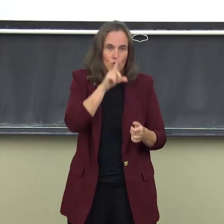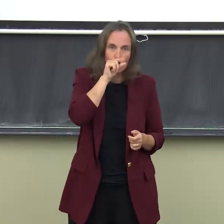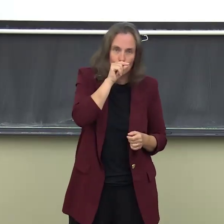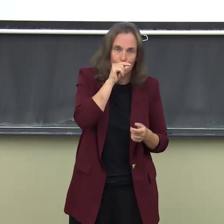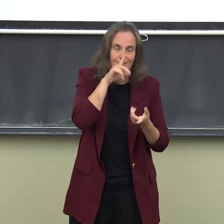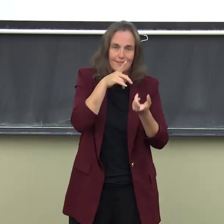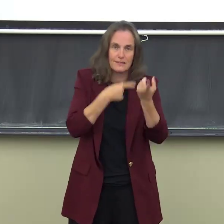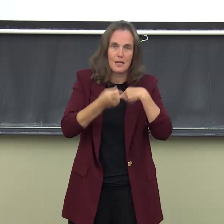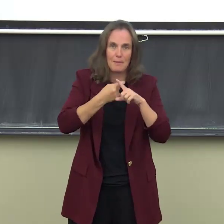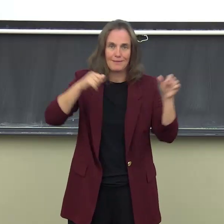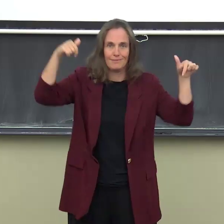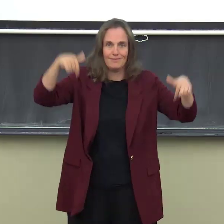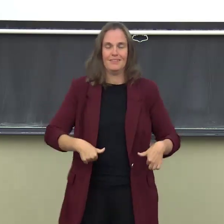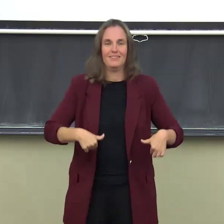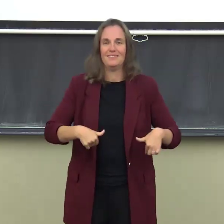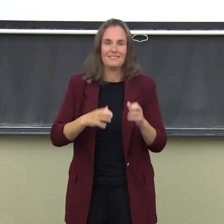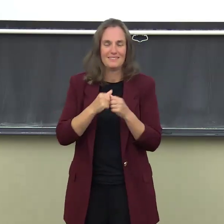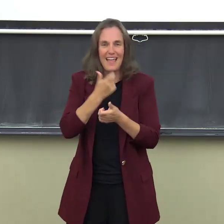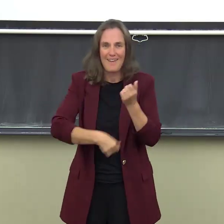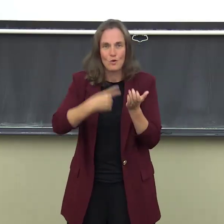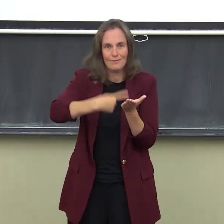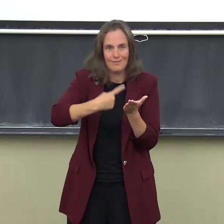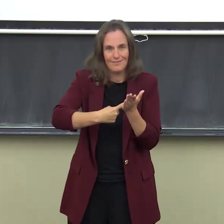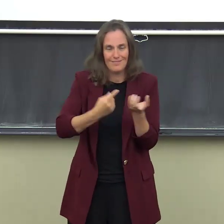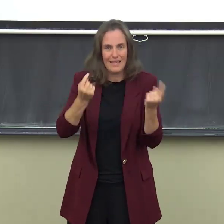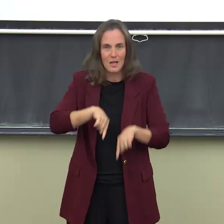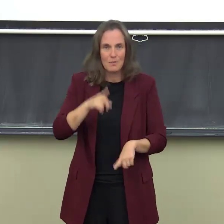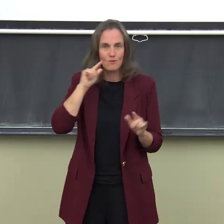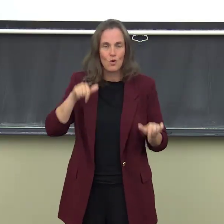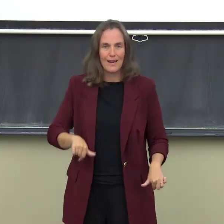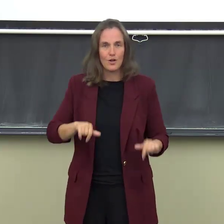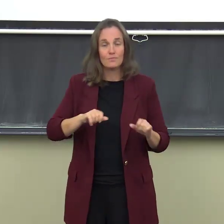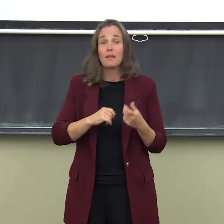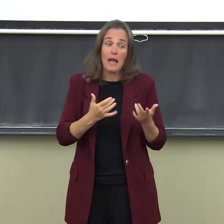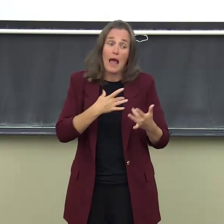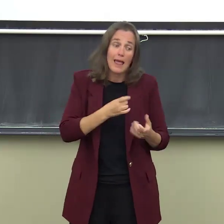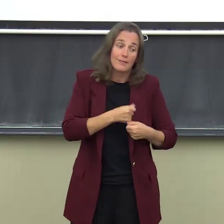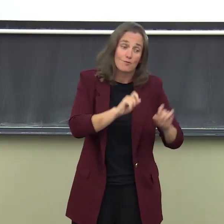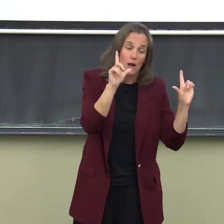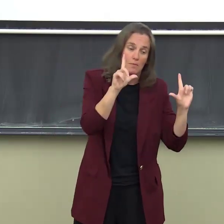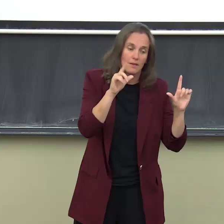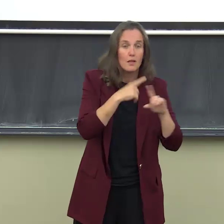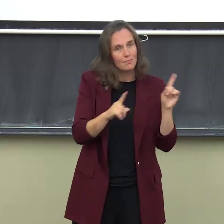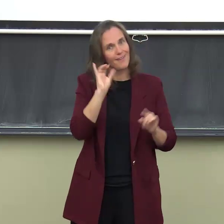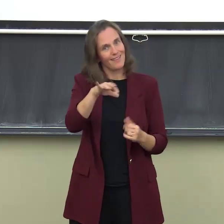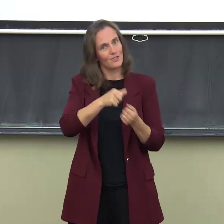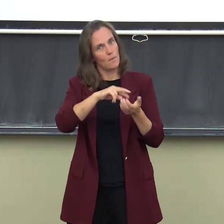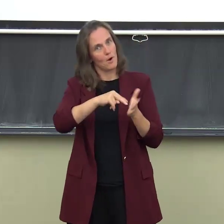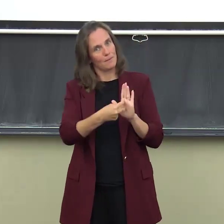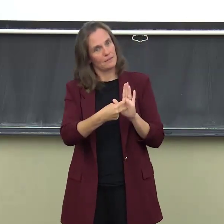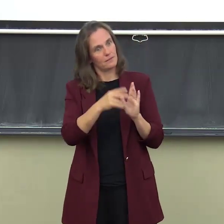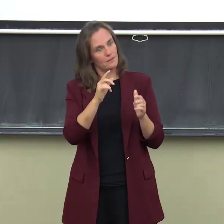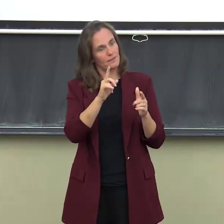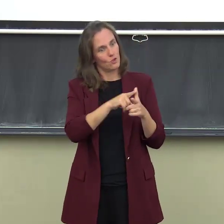to roost here. And so, yeah, I just like, I love the framing, and then I'm like, yeah, but that's on purpose. So then what